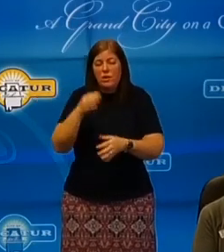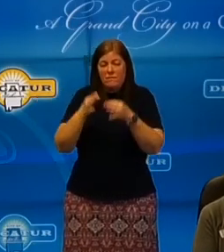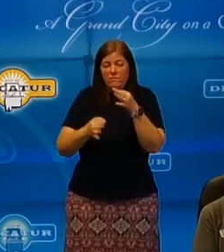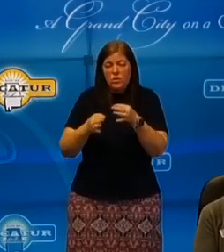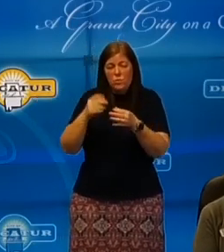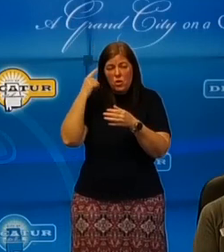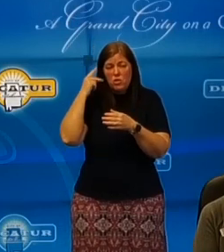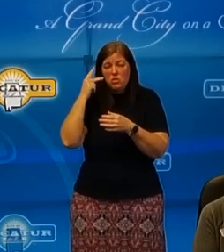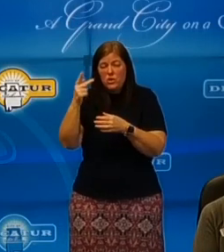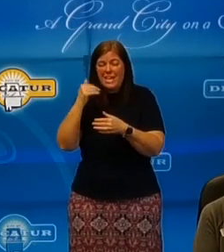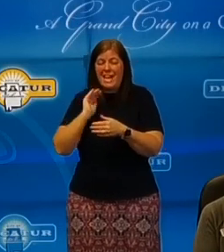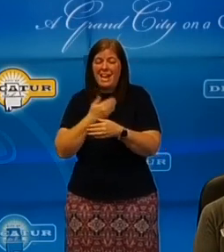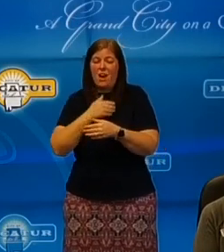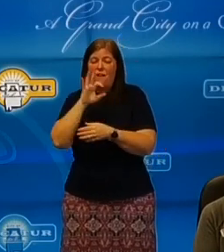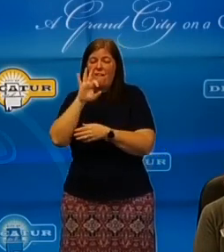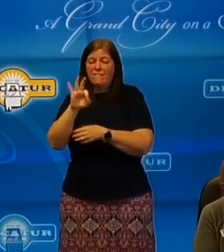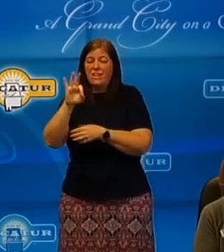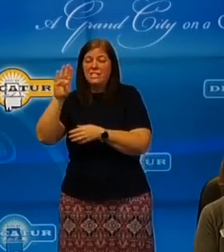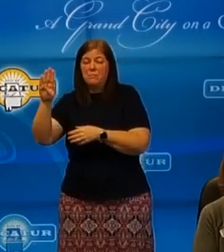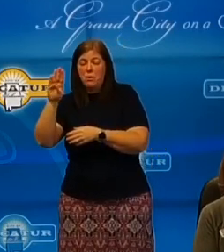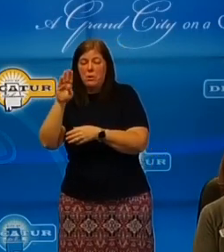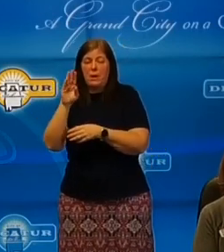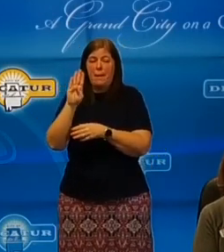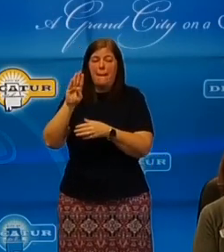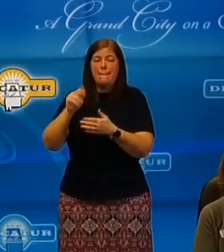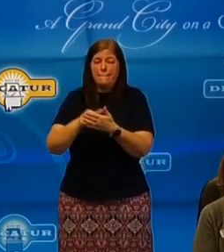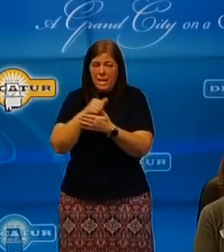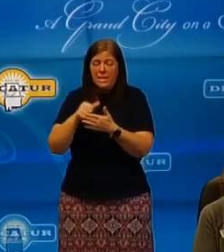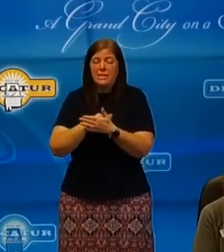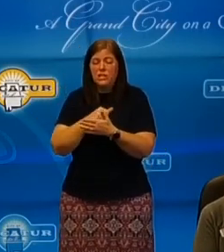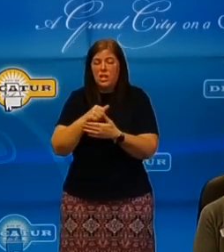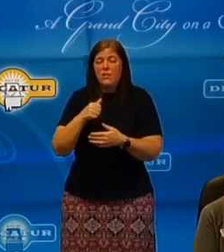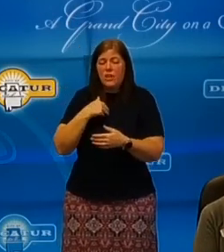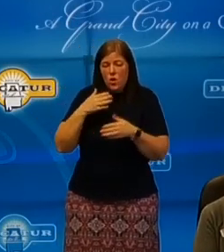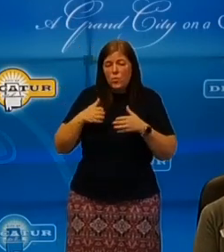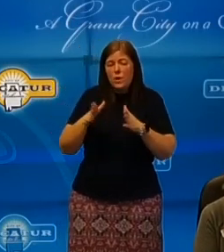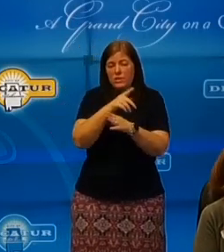Facebook page, there should be ways that you can donate.